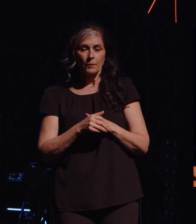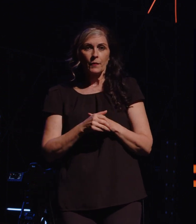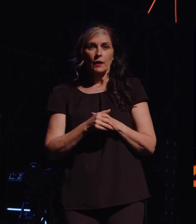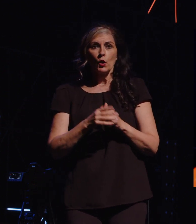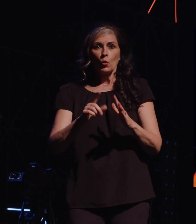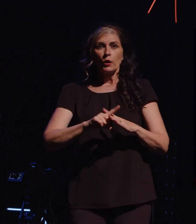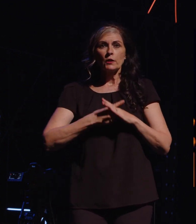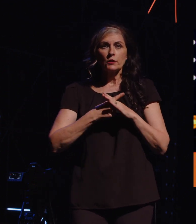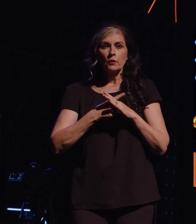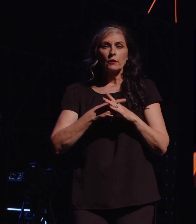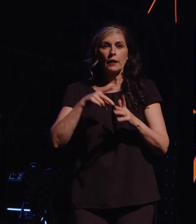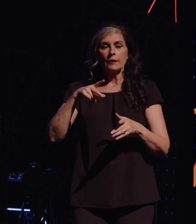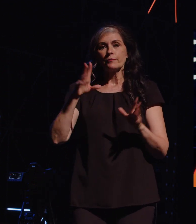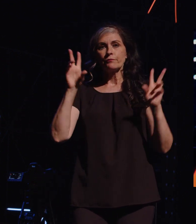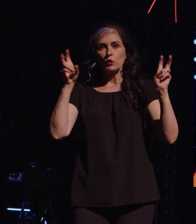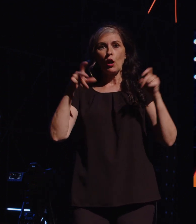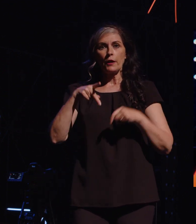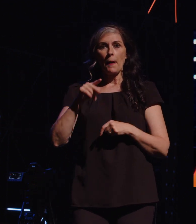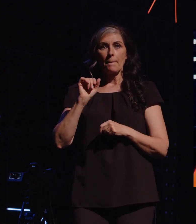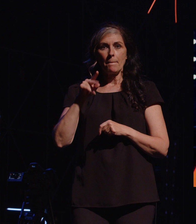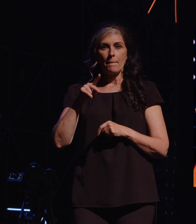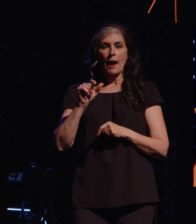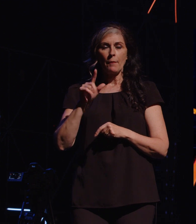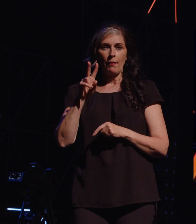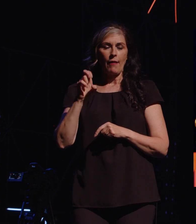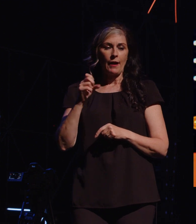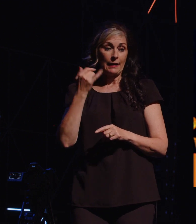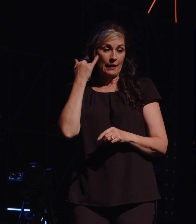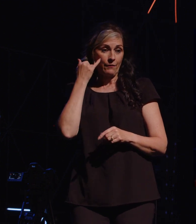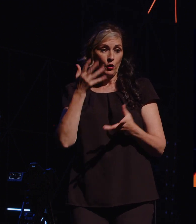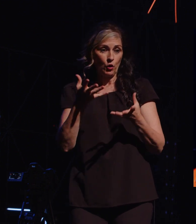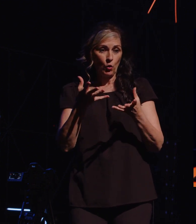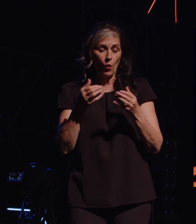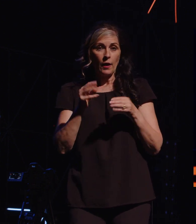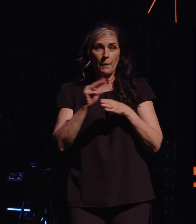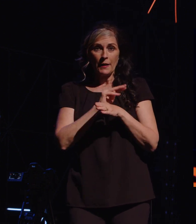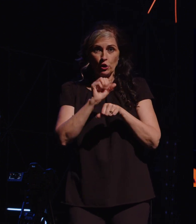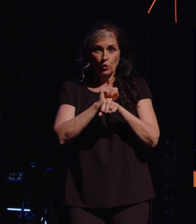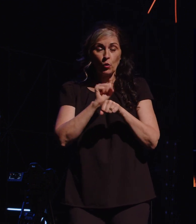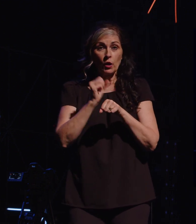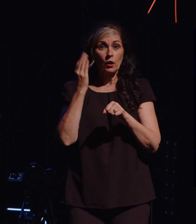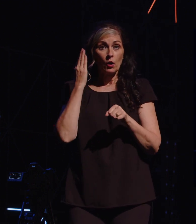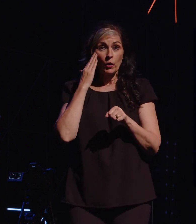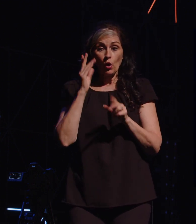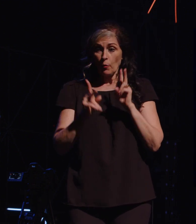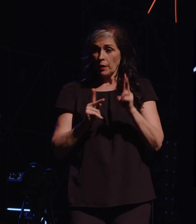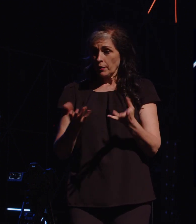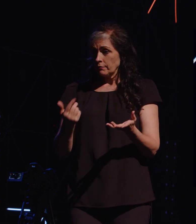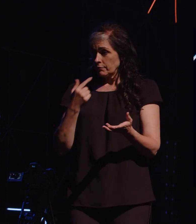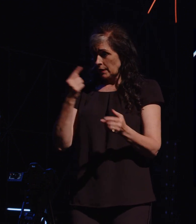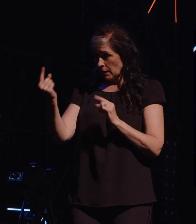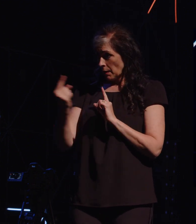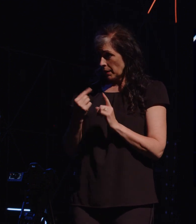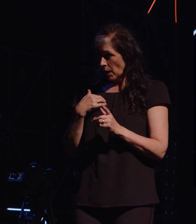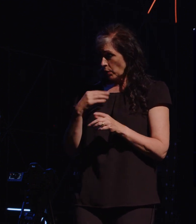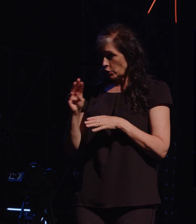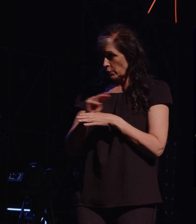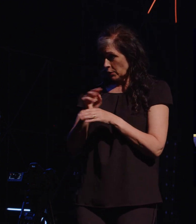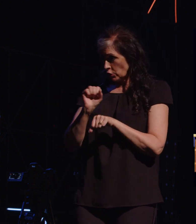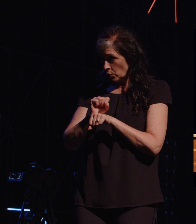We're going to be starting like a pipeline for those who want to go into mission work, because we have people that we know that come and tell us, hey, I want to go into mission